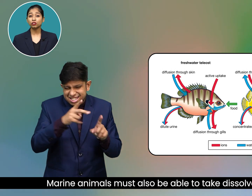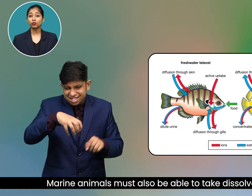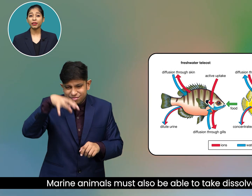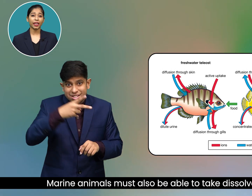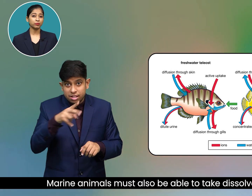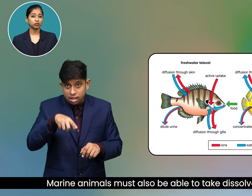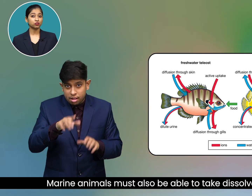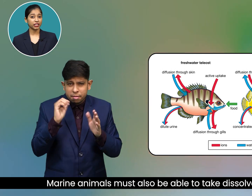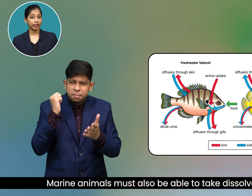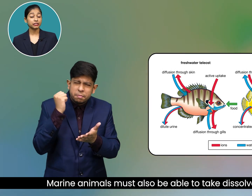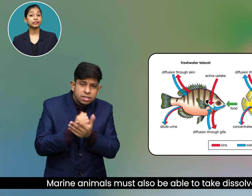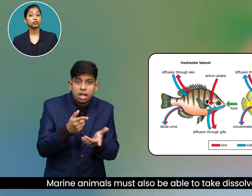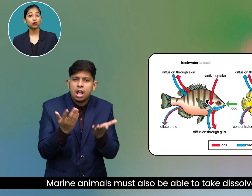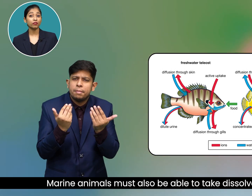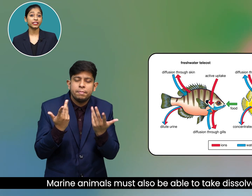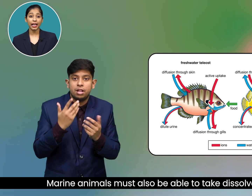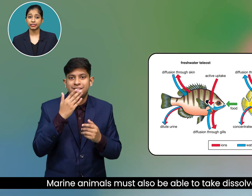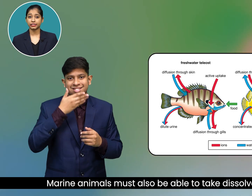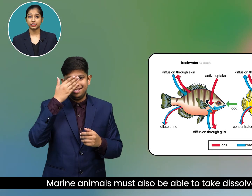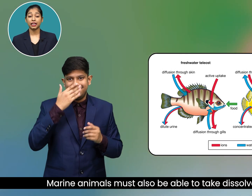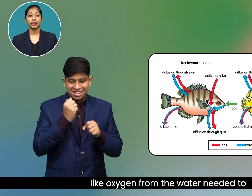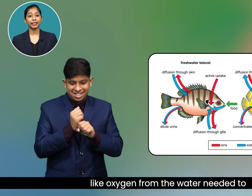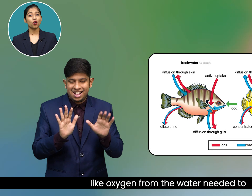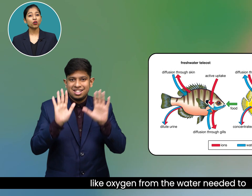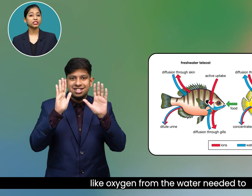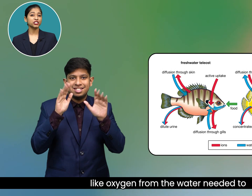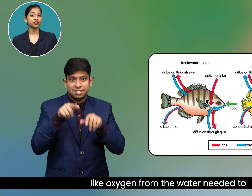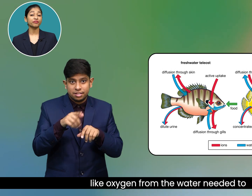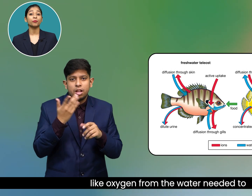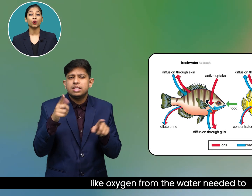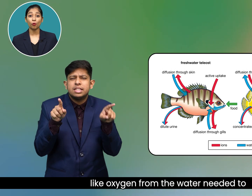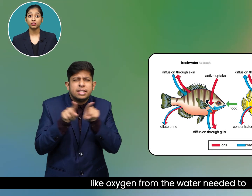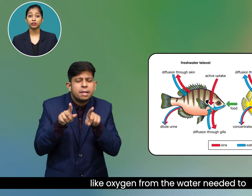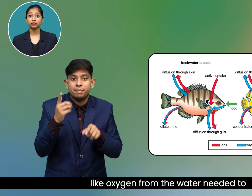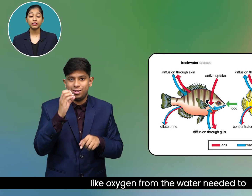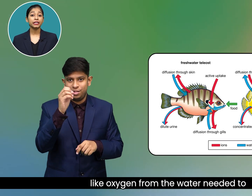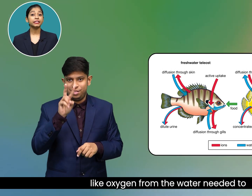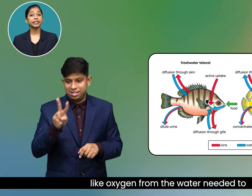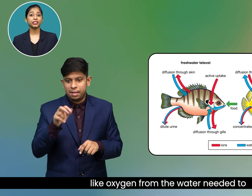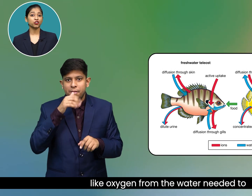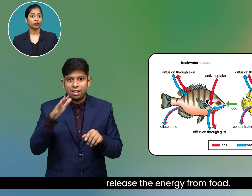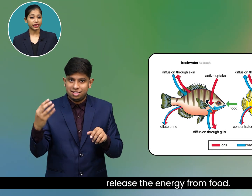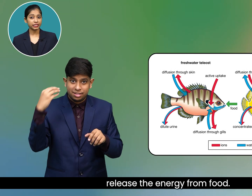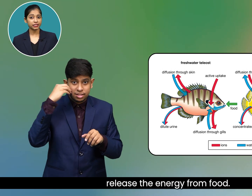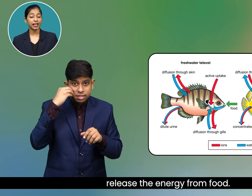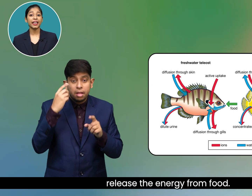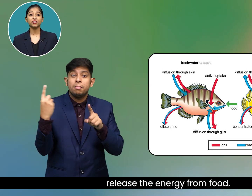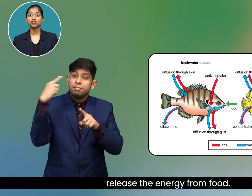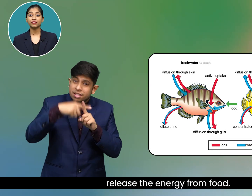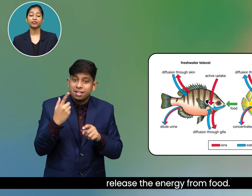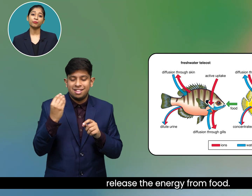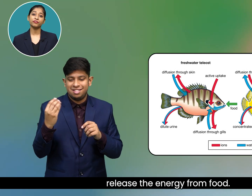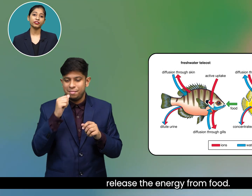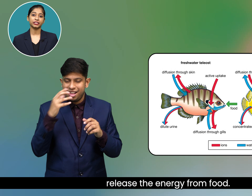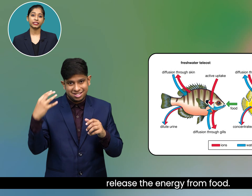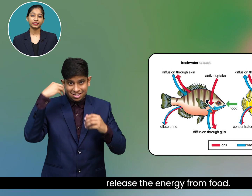must also be able to take dissolved gases like oxygen from the water needed to release the